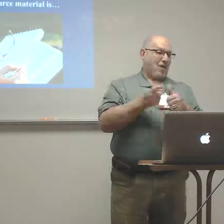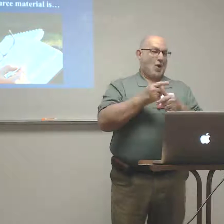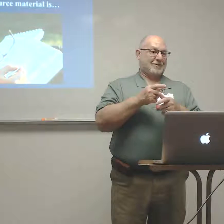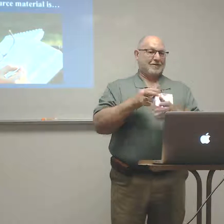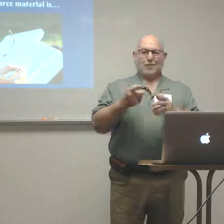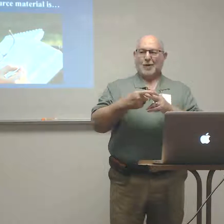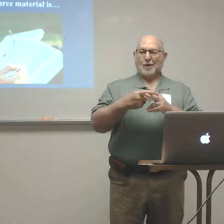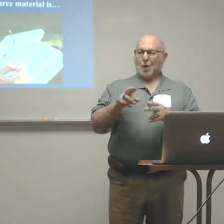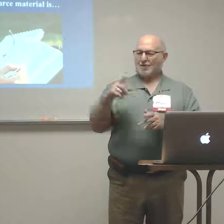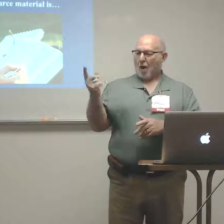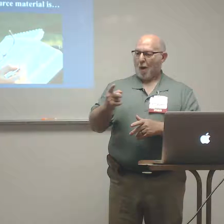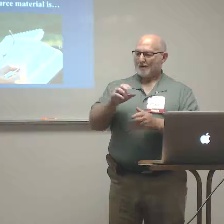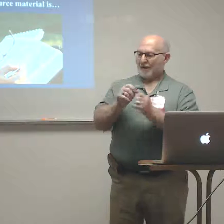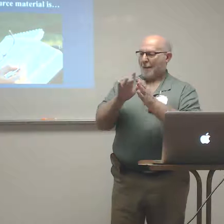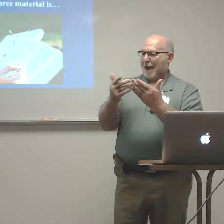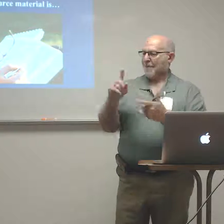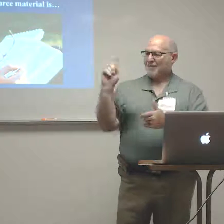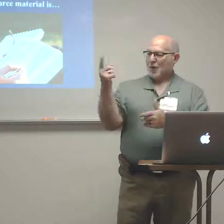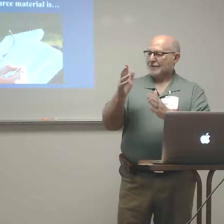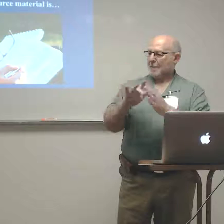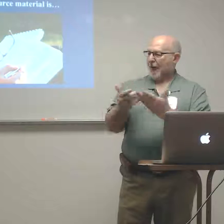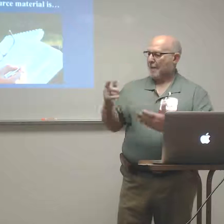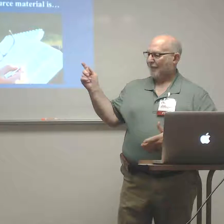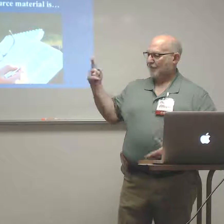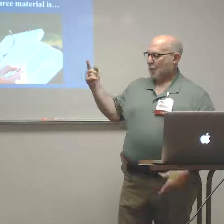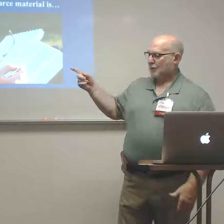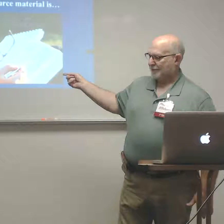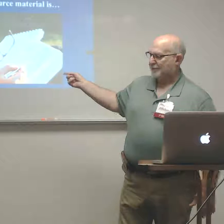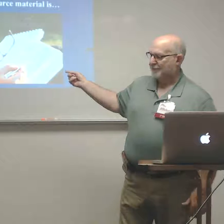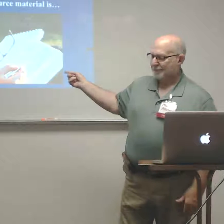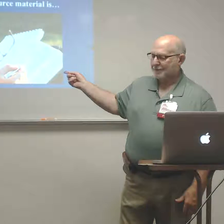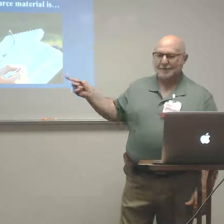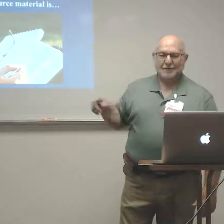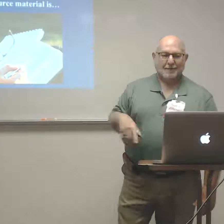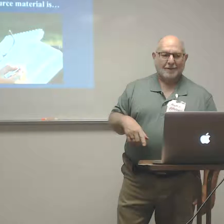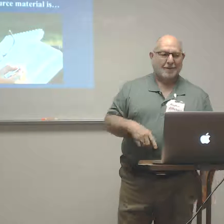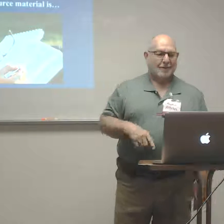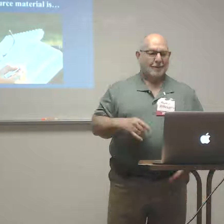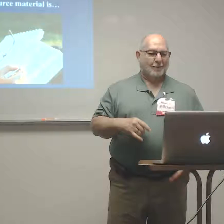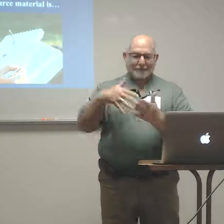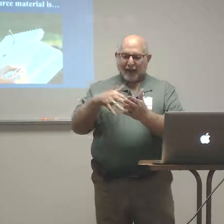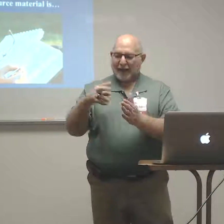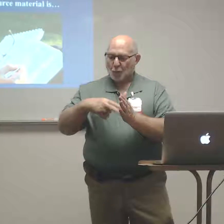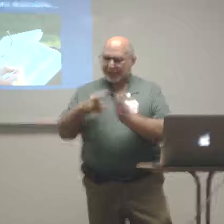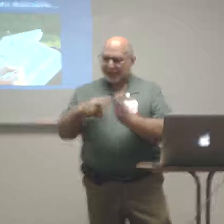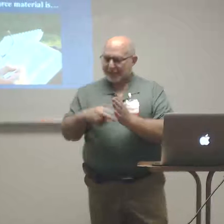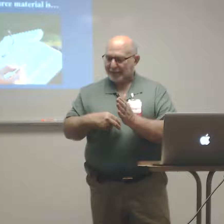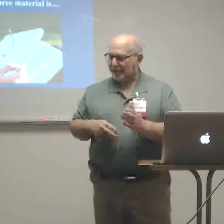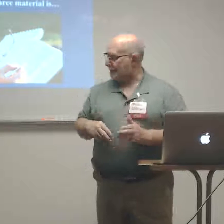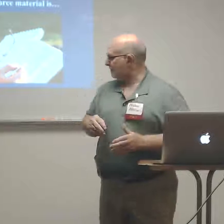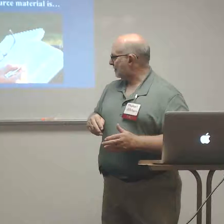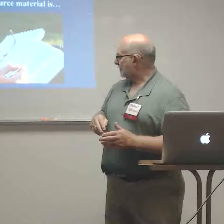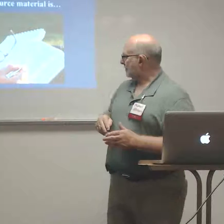First resource are always Bible first. Do Daddy read?